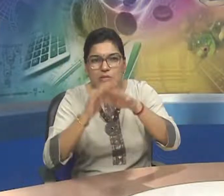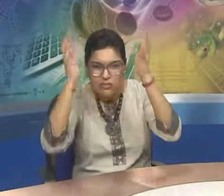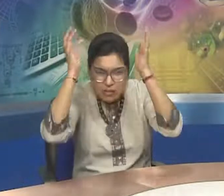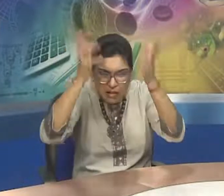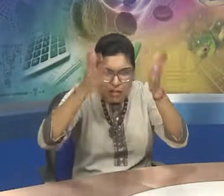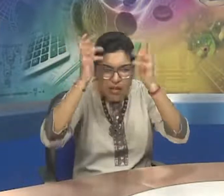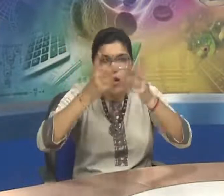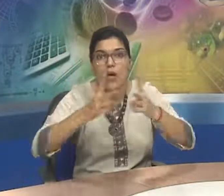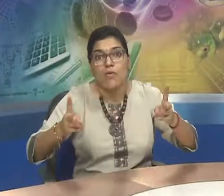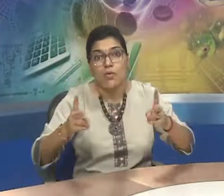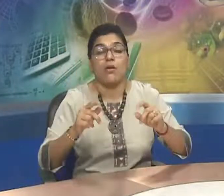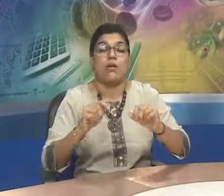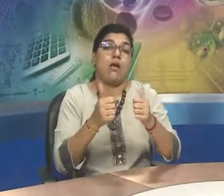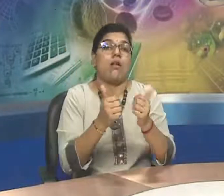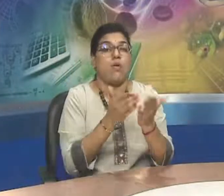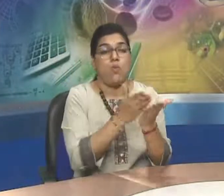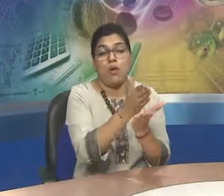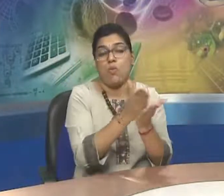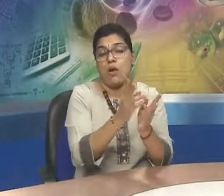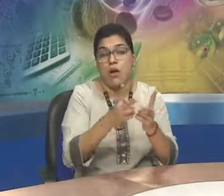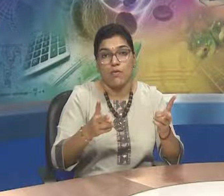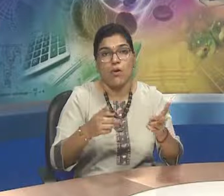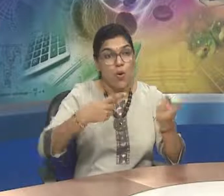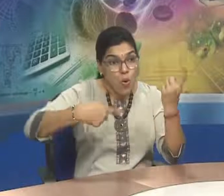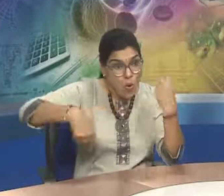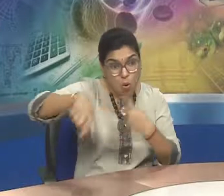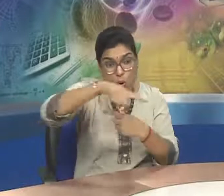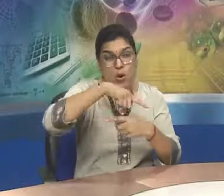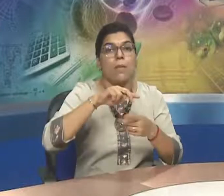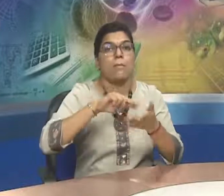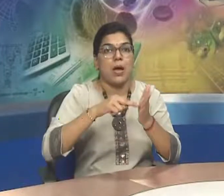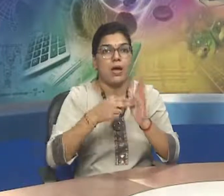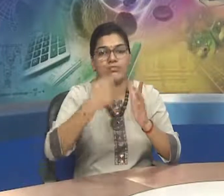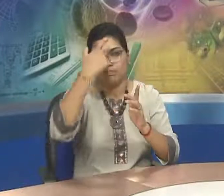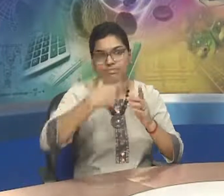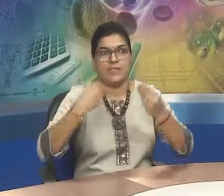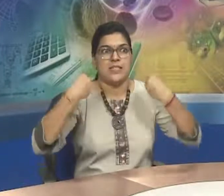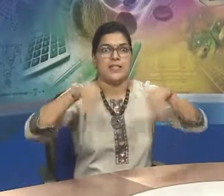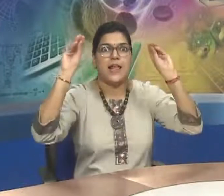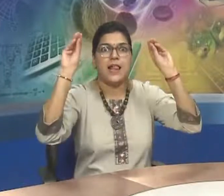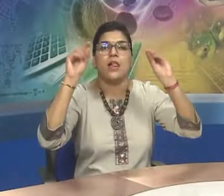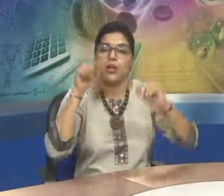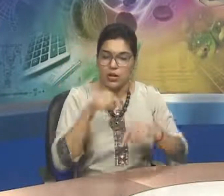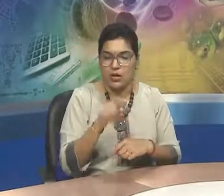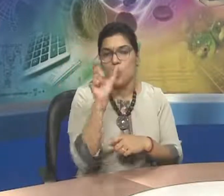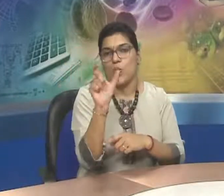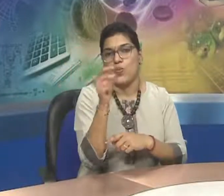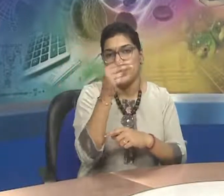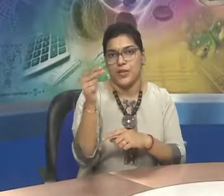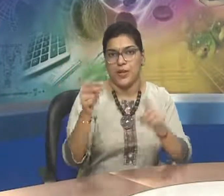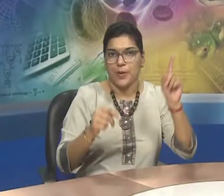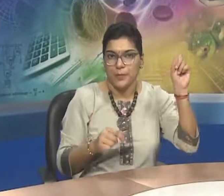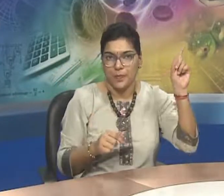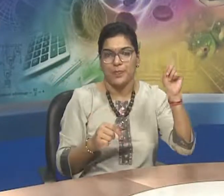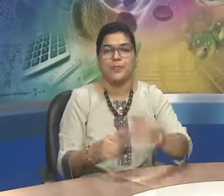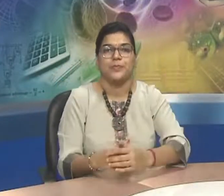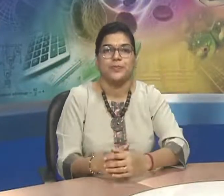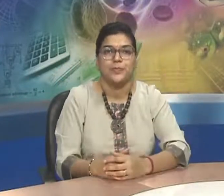reasons, sometimes because of exploitation or similar reasons. For that, we